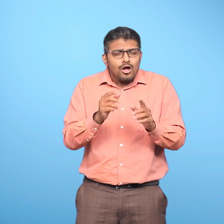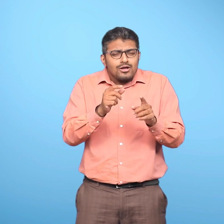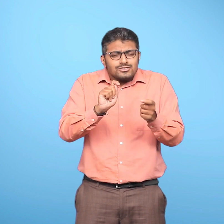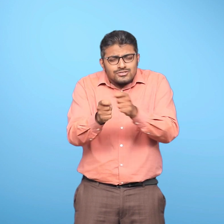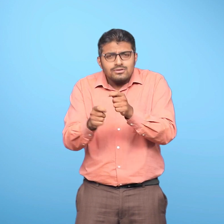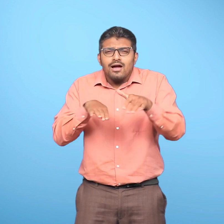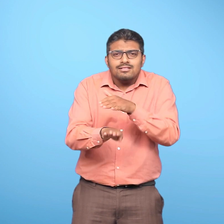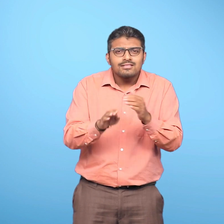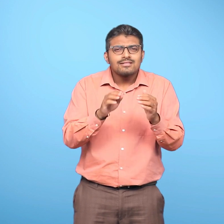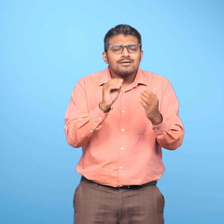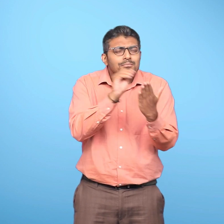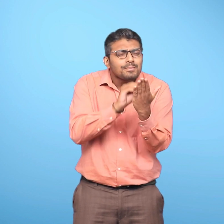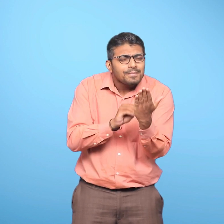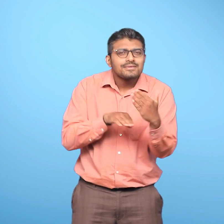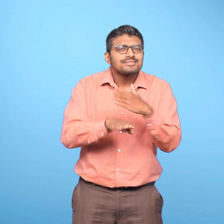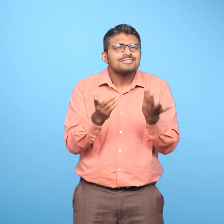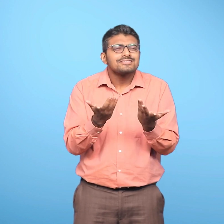With no magic involved?